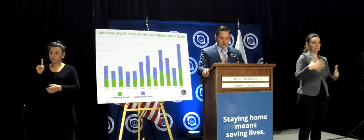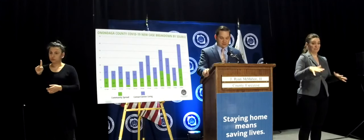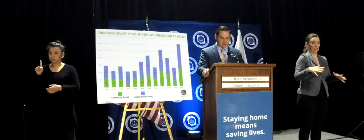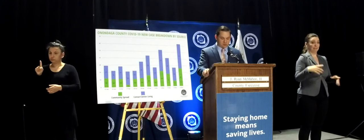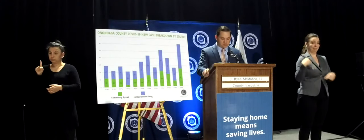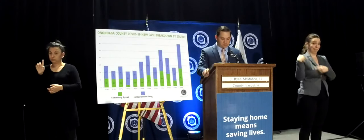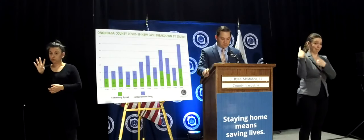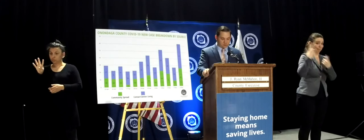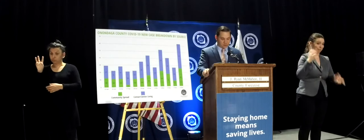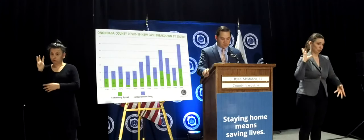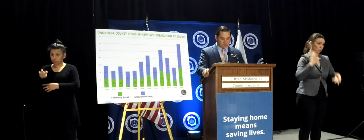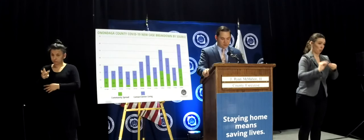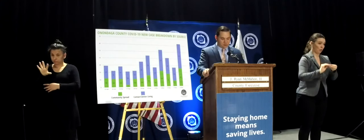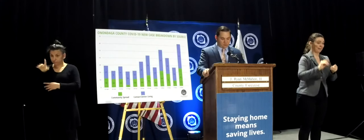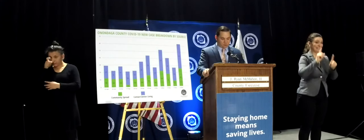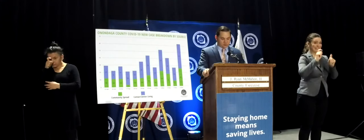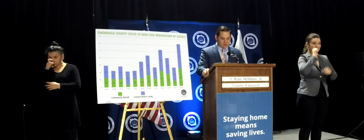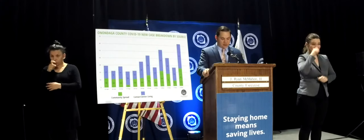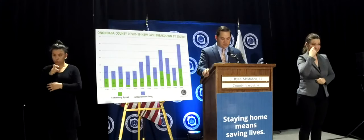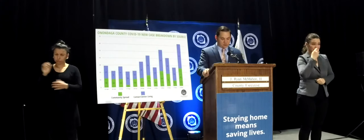14,507 tests administered.